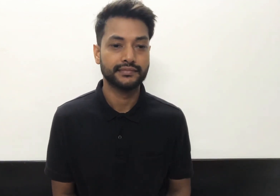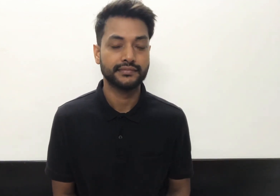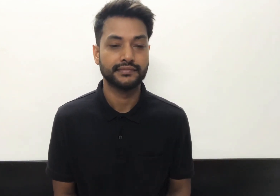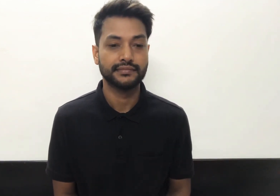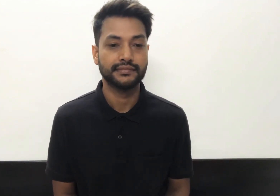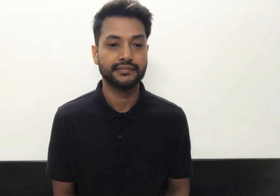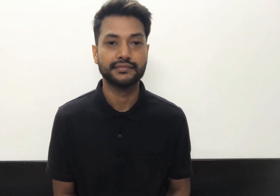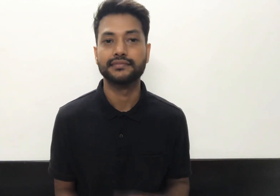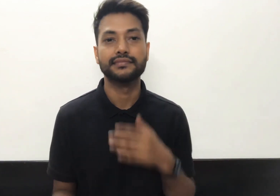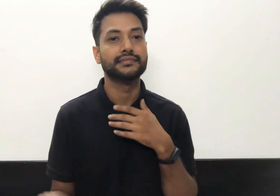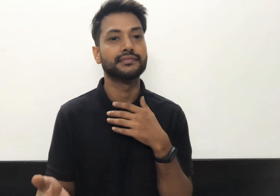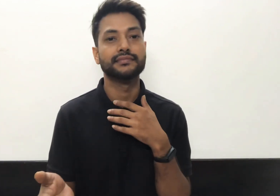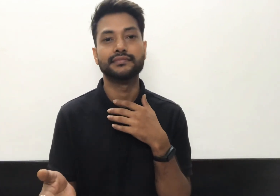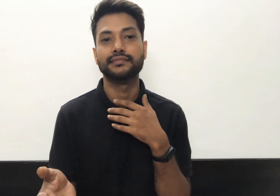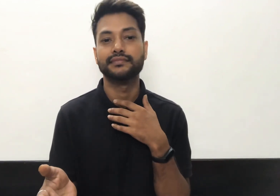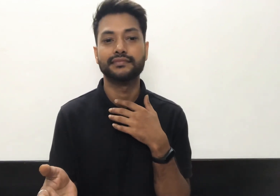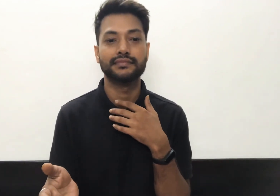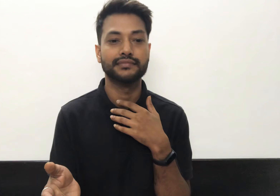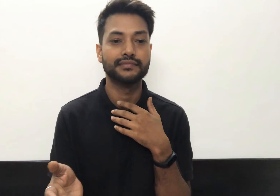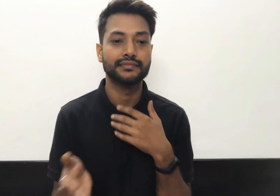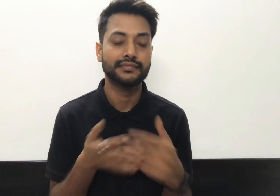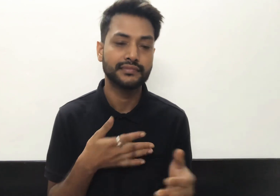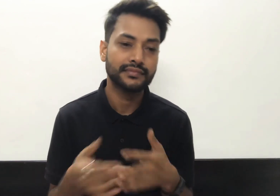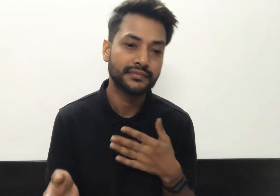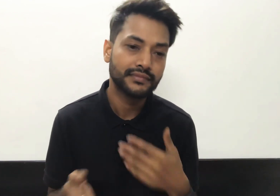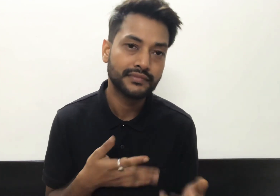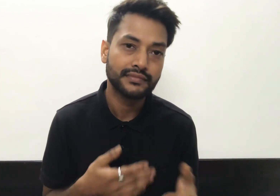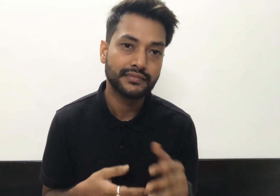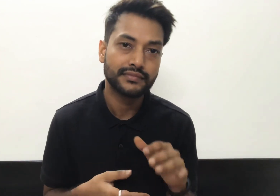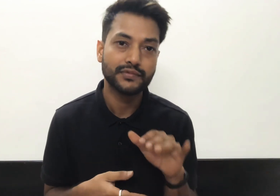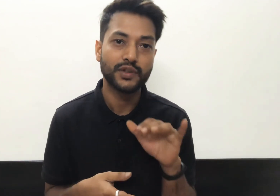Whatever the bird does, you must pardon him, okay? That's what he knows.